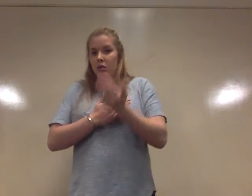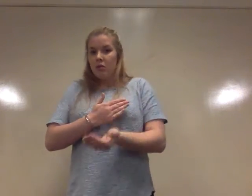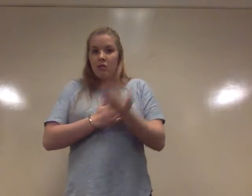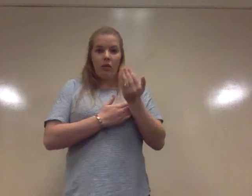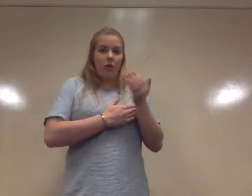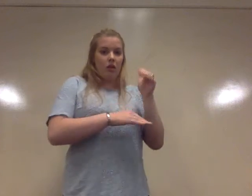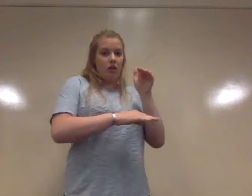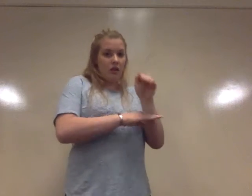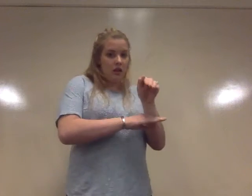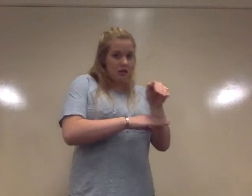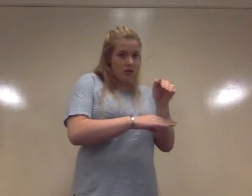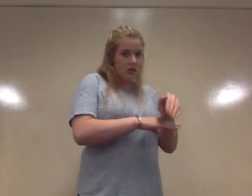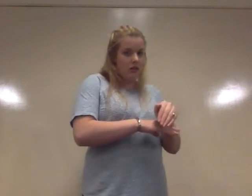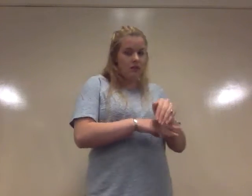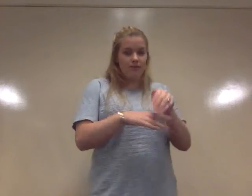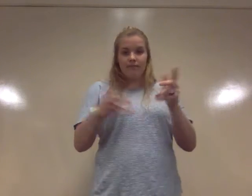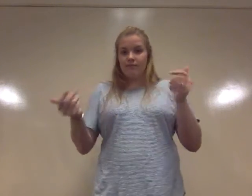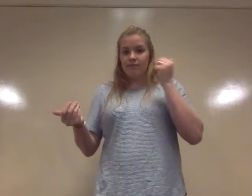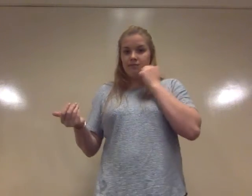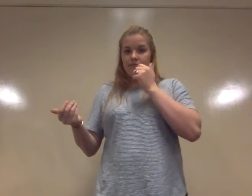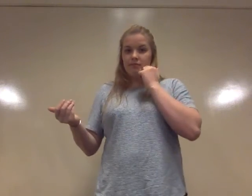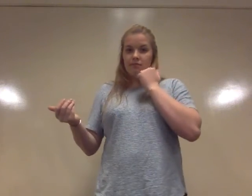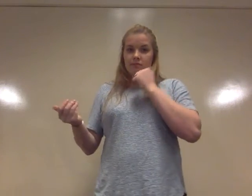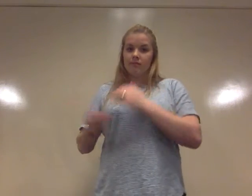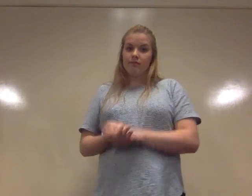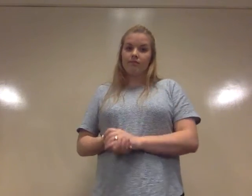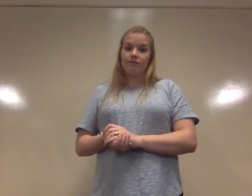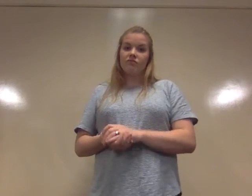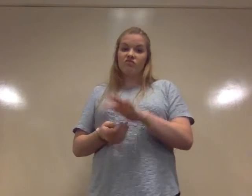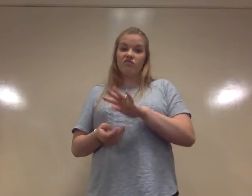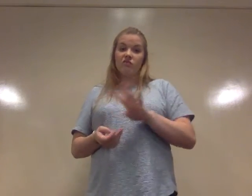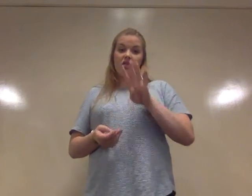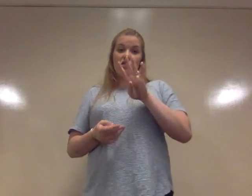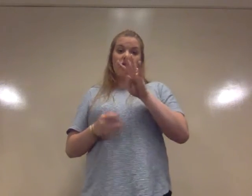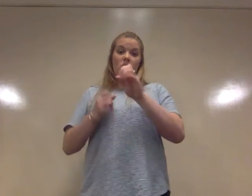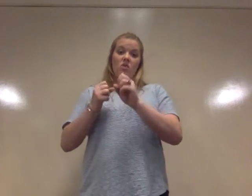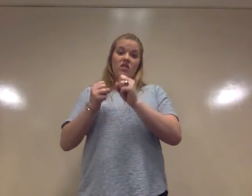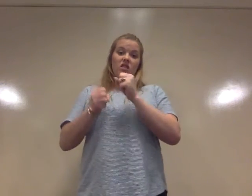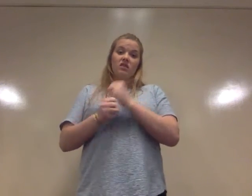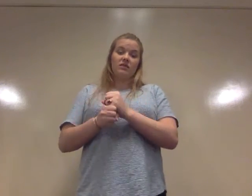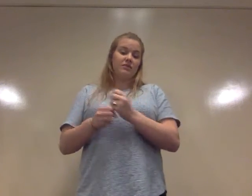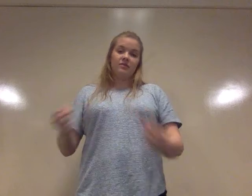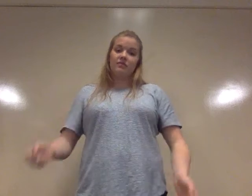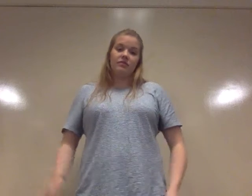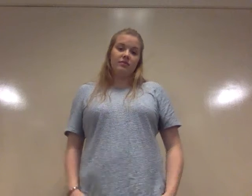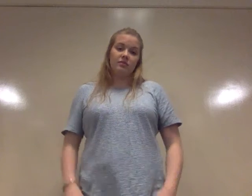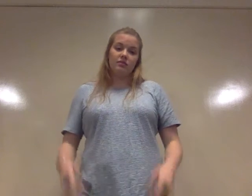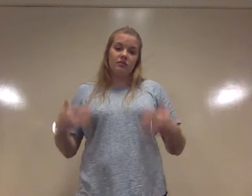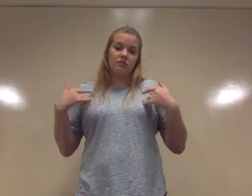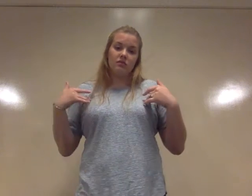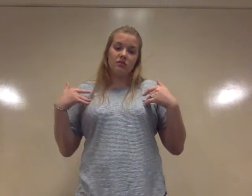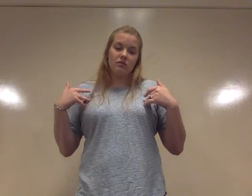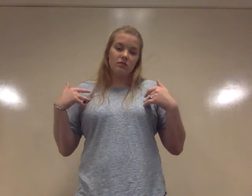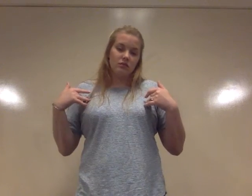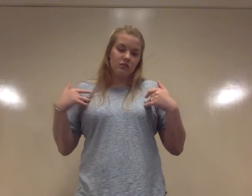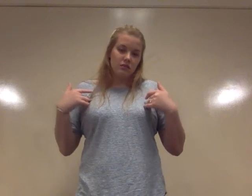before dinner. And that's what I've been doing for almost 4 years now. And I know it makes me tired, and I just don't feel normal.